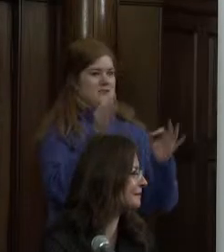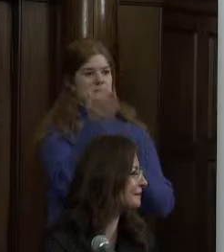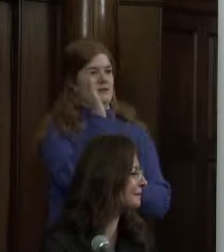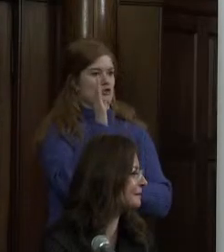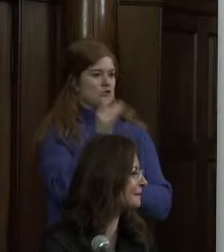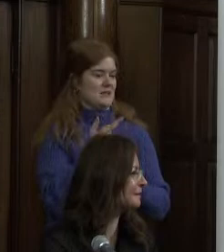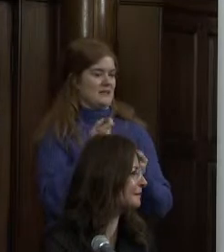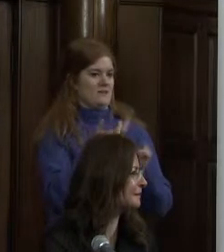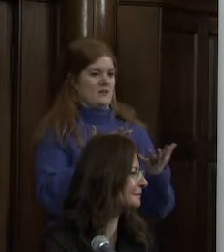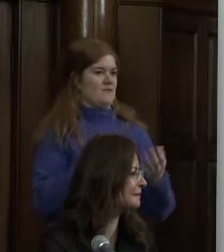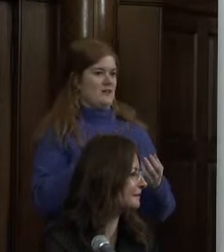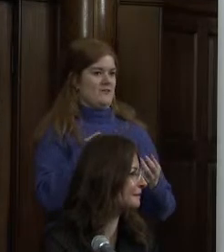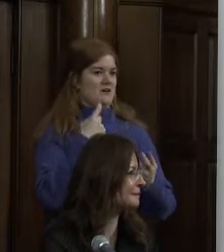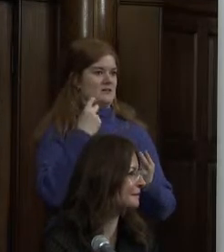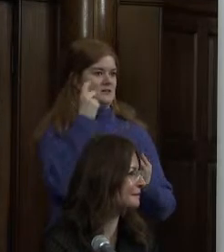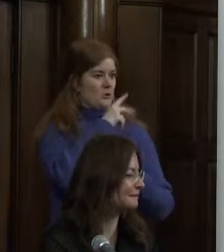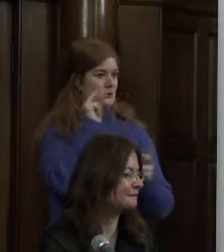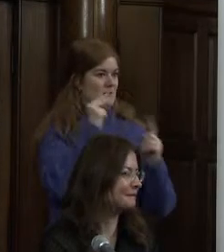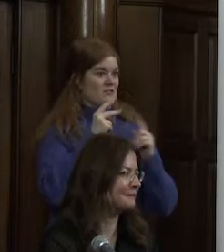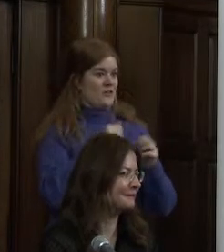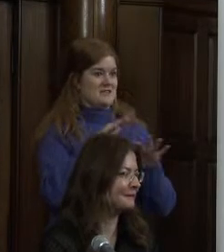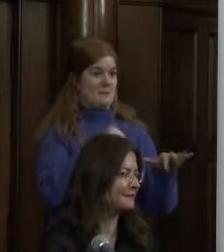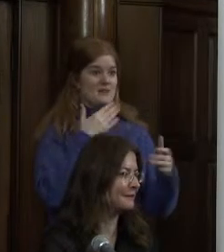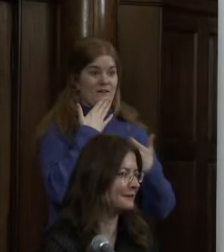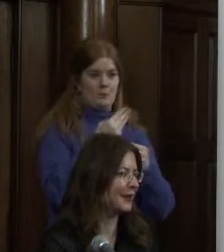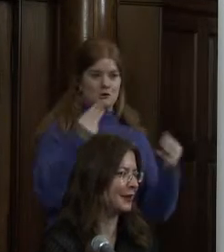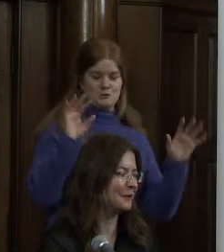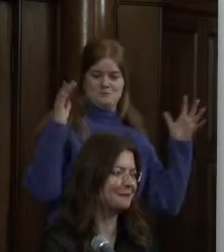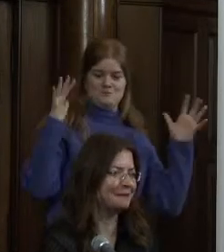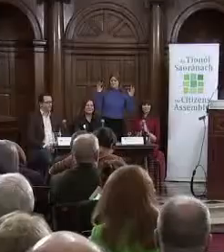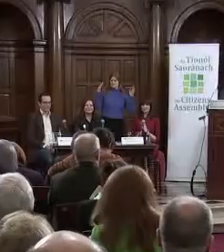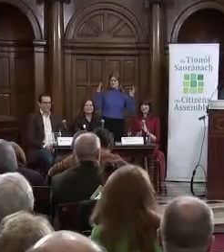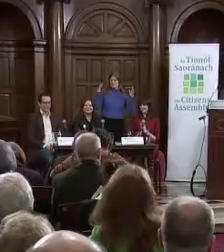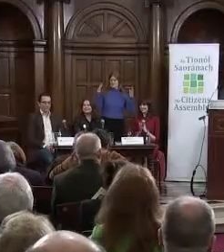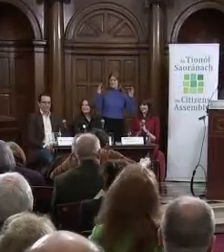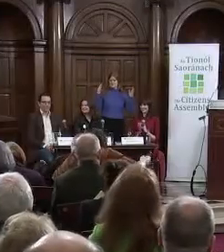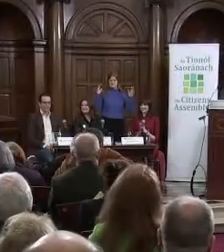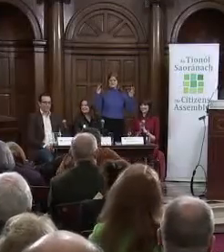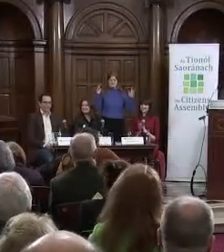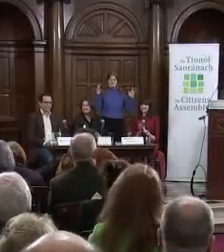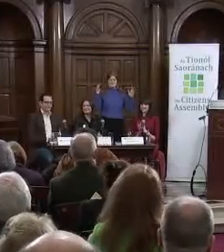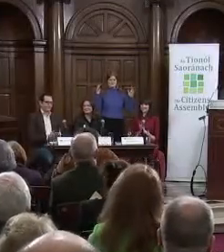speakers giving their very different perspectives on the Assembly. Thank you.